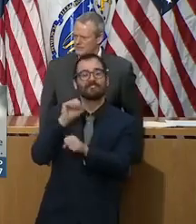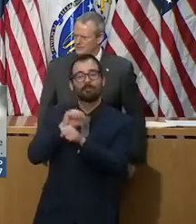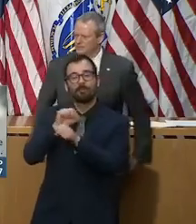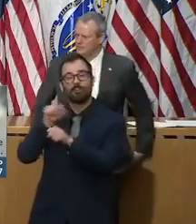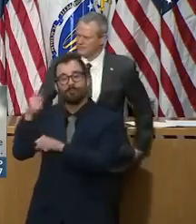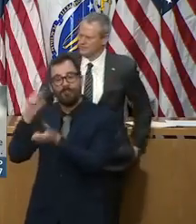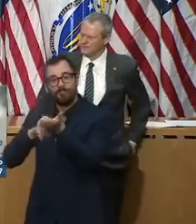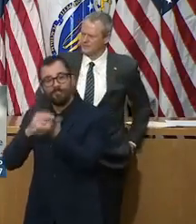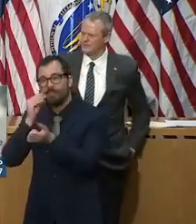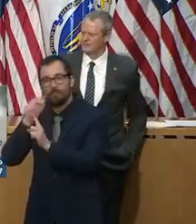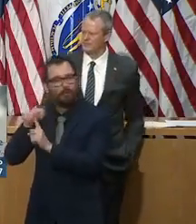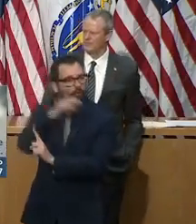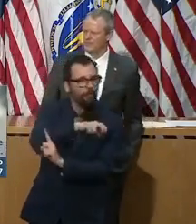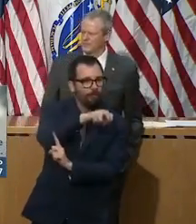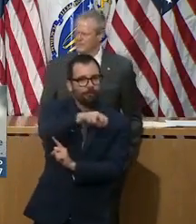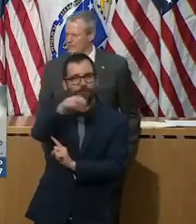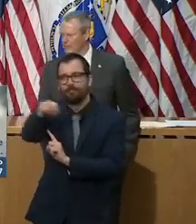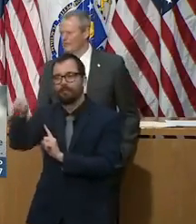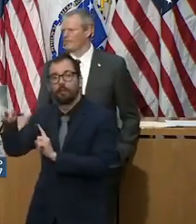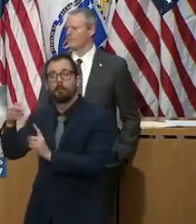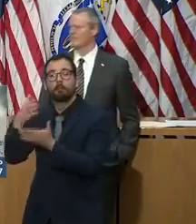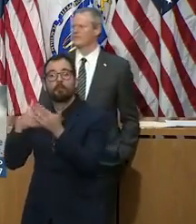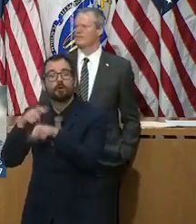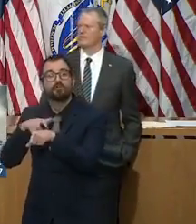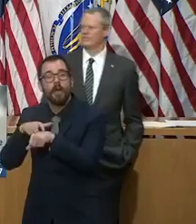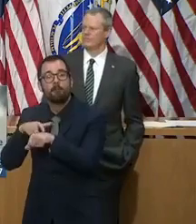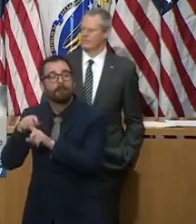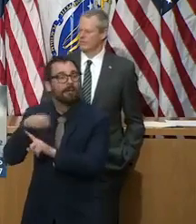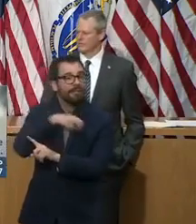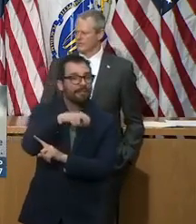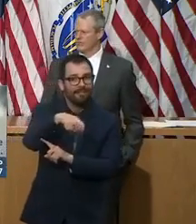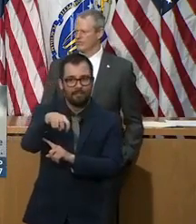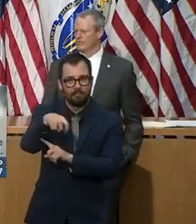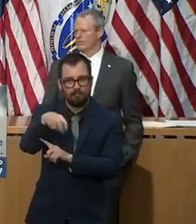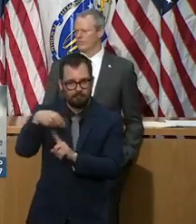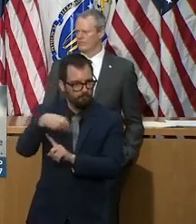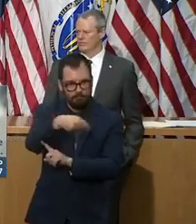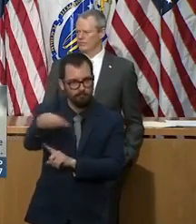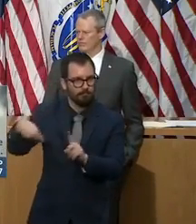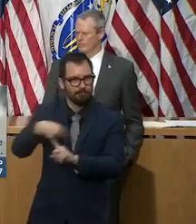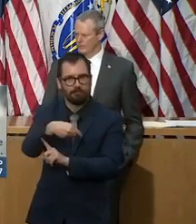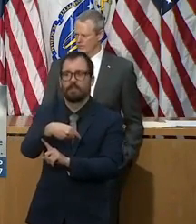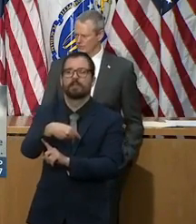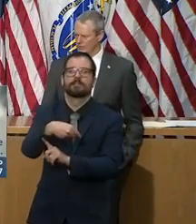and work part-time elsewhere, those individuals will be tested more frequently,